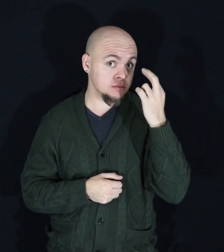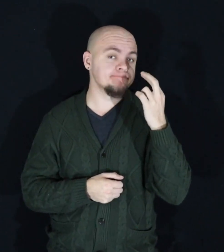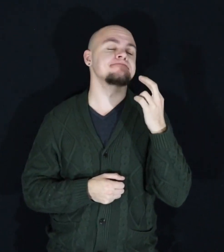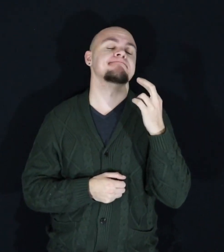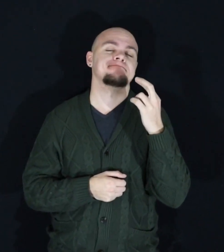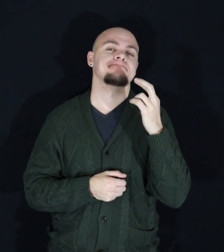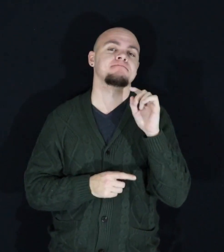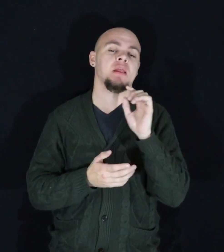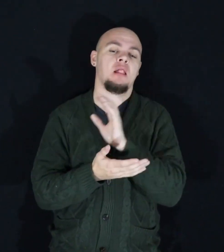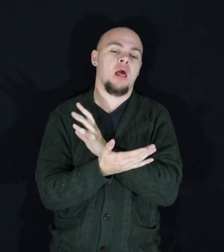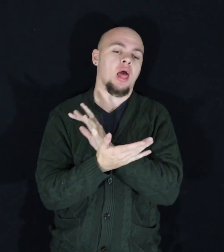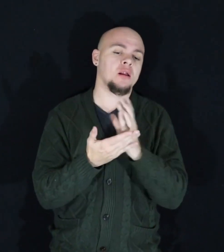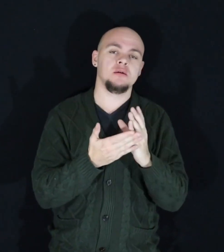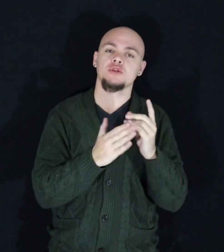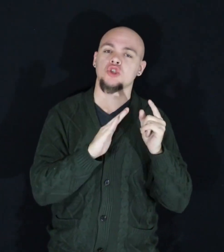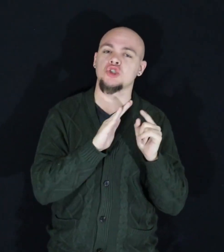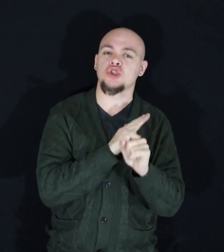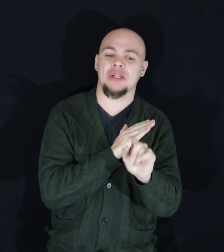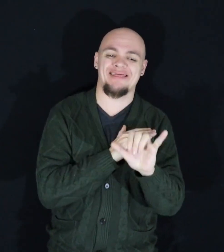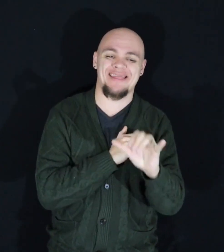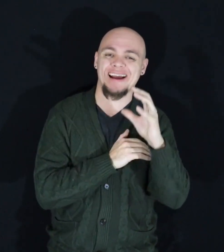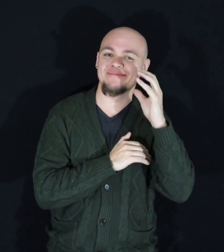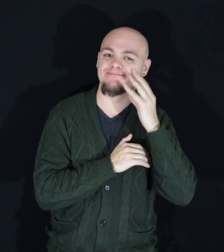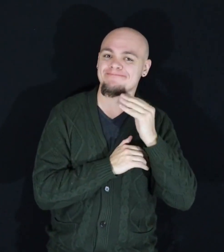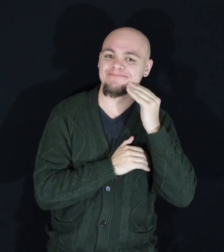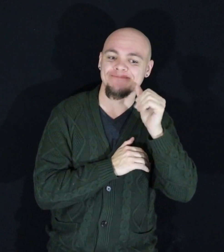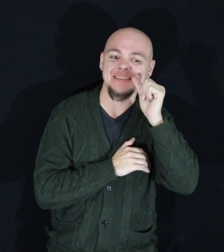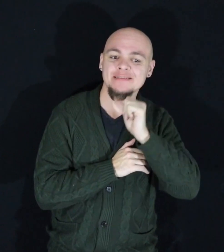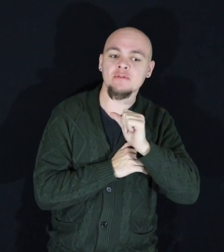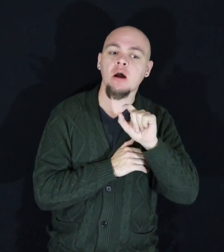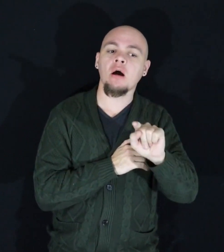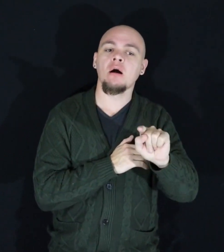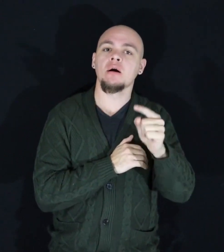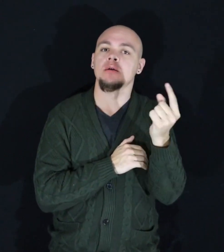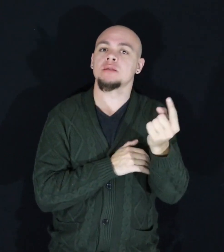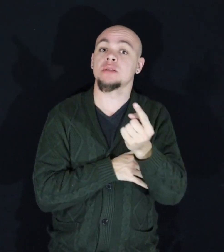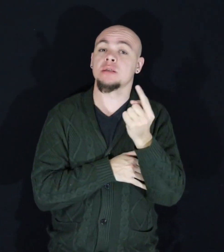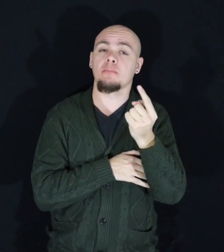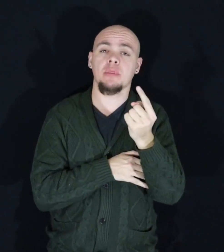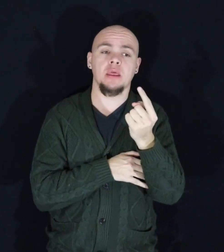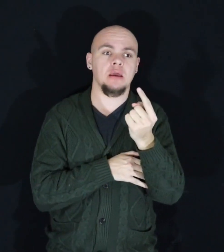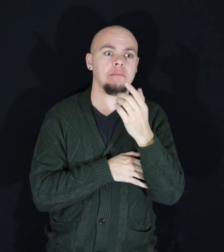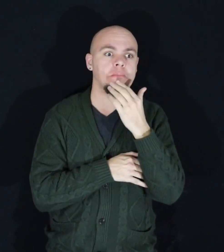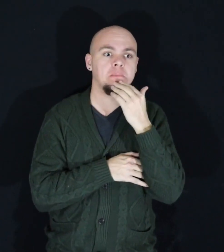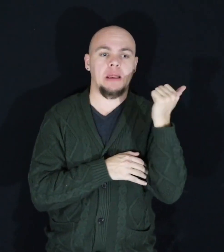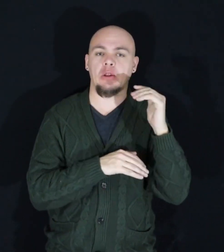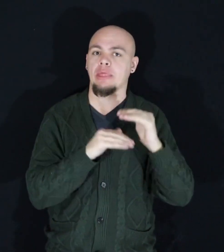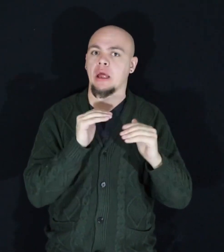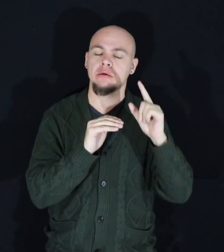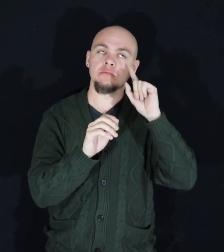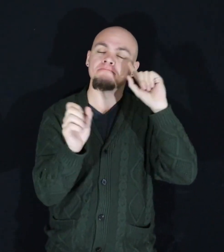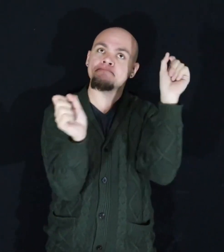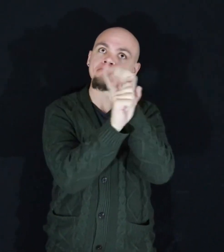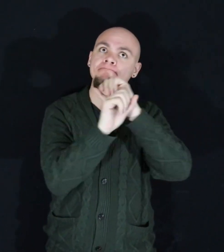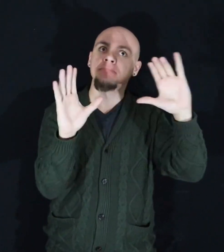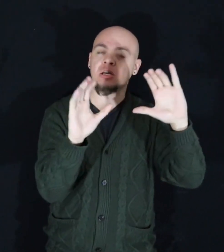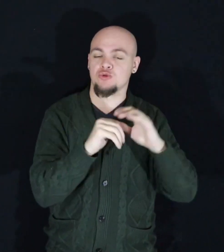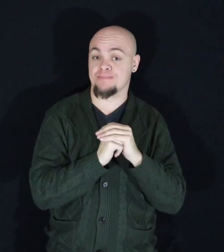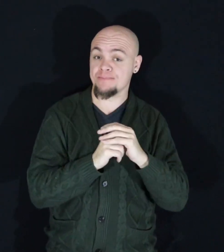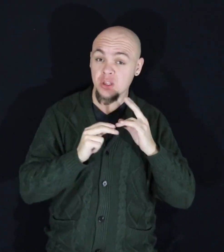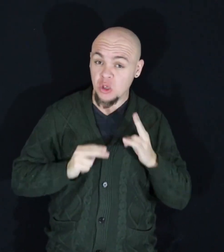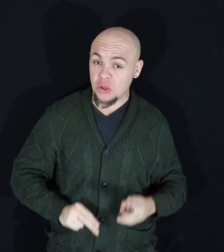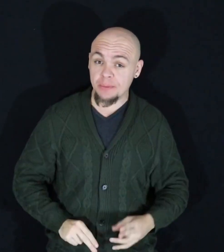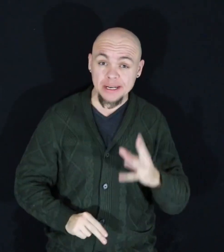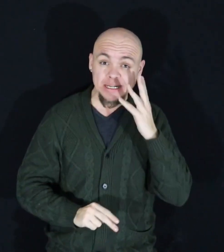side of this journey of elective suffering, you may find something greater than you ever imagined before. Human experience is